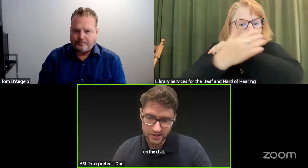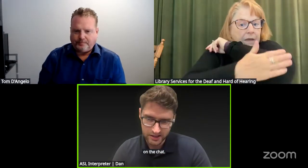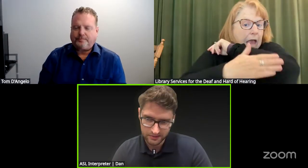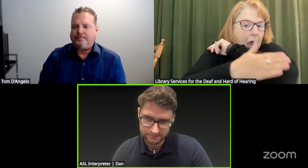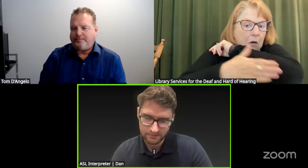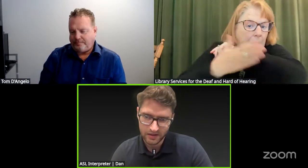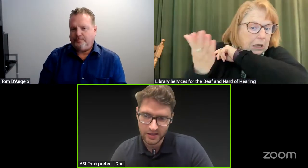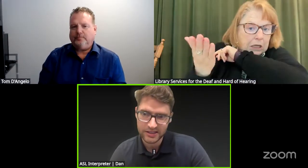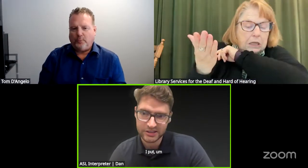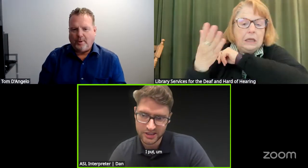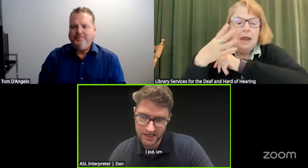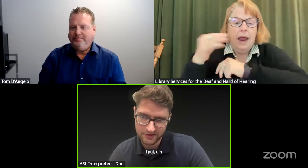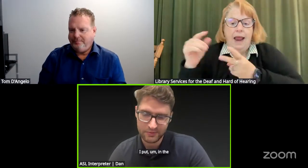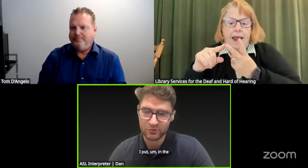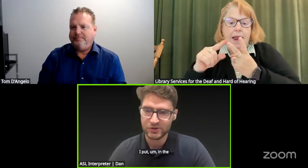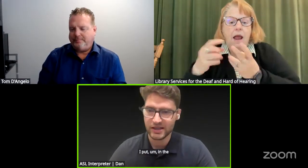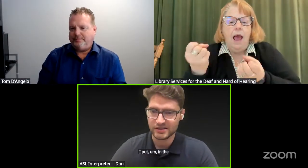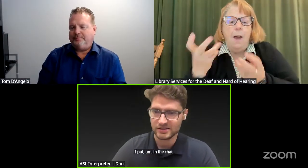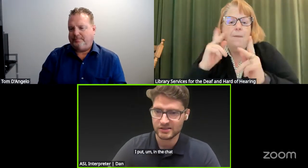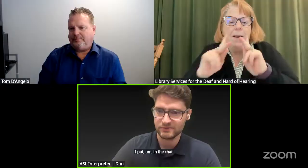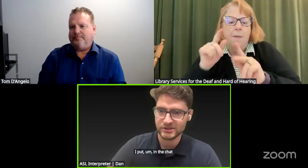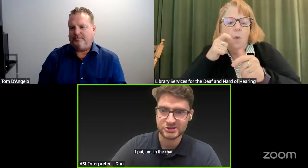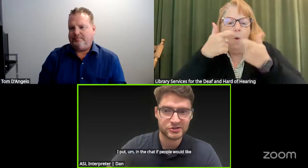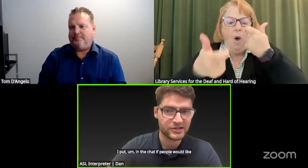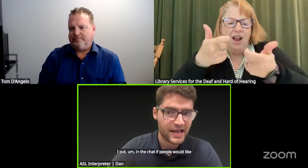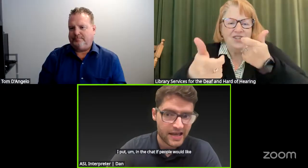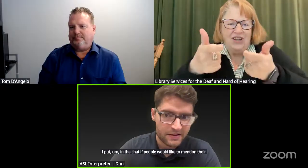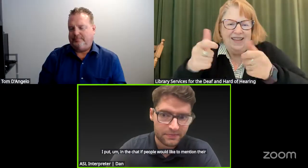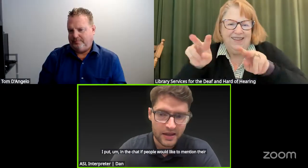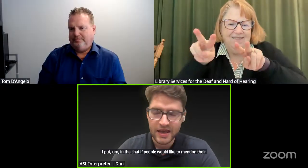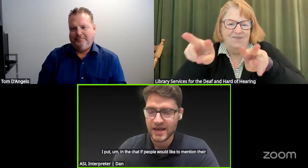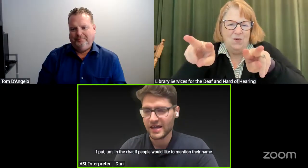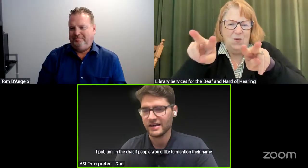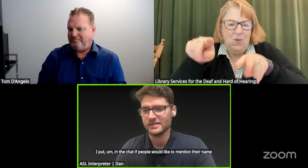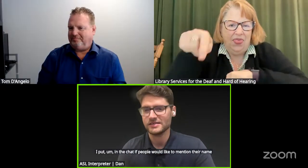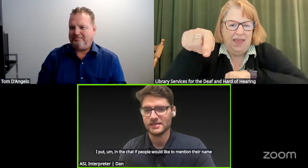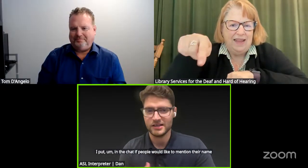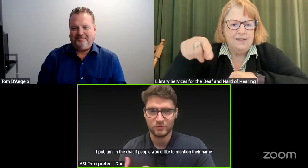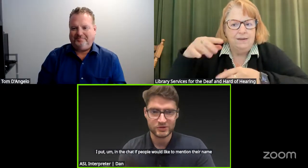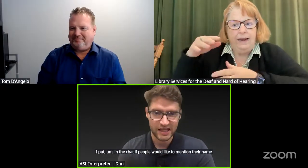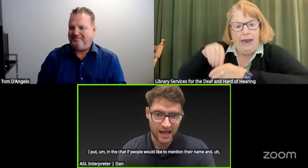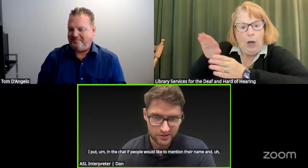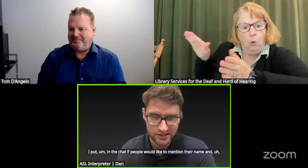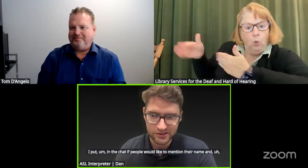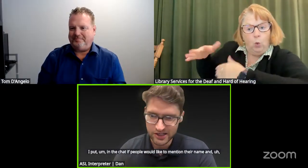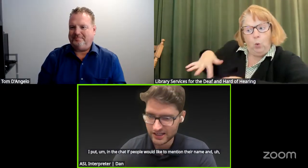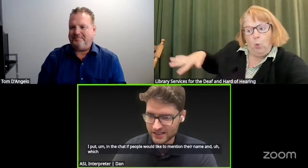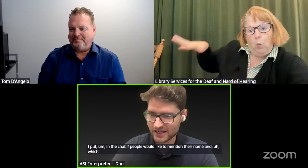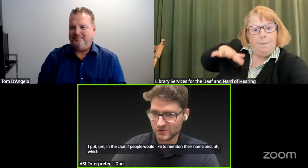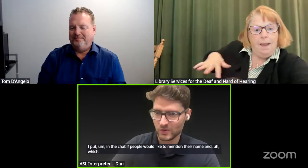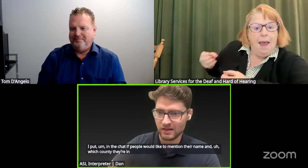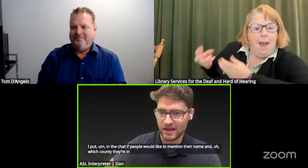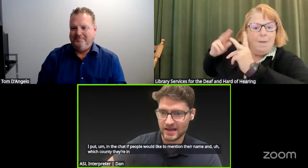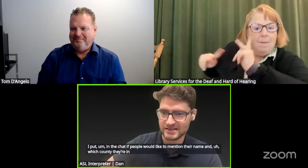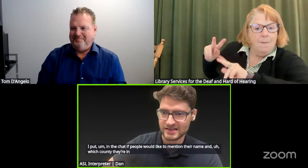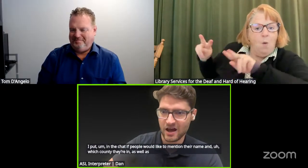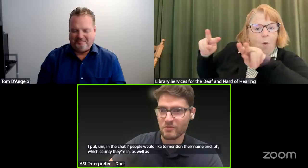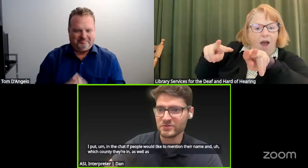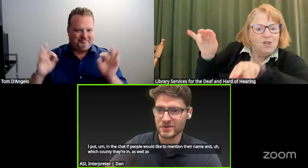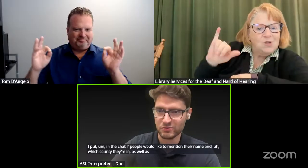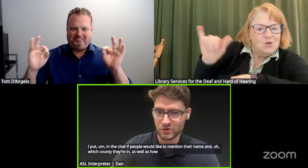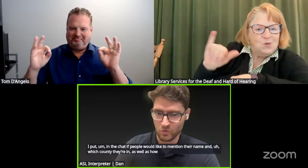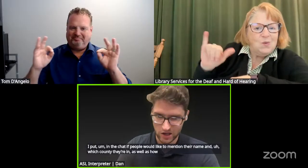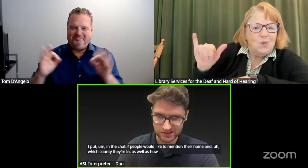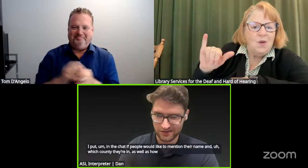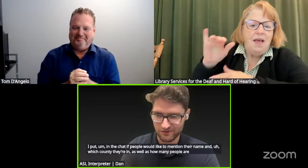I put in the chat if people would like to mention their name and which county they're in, as well as how